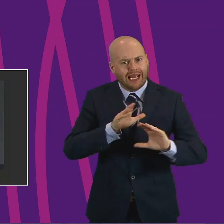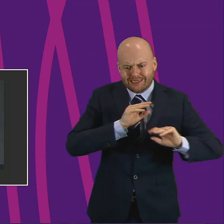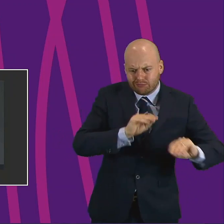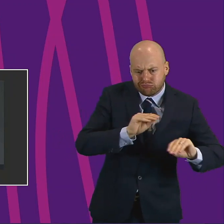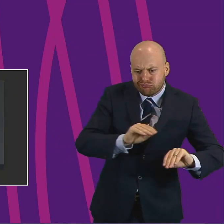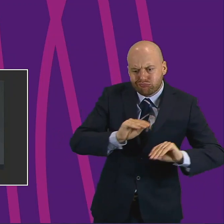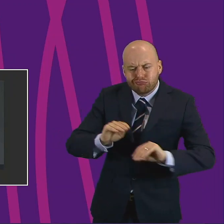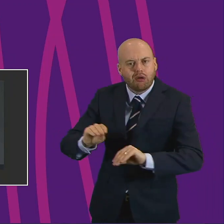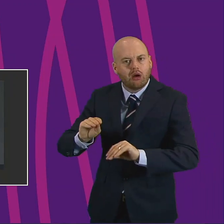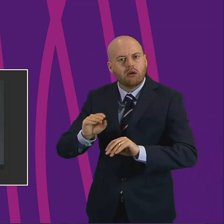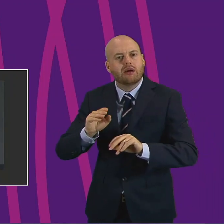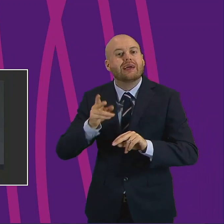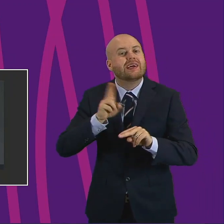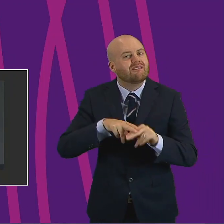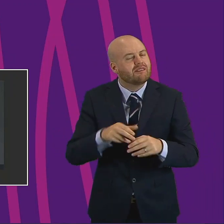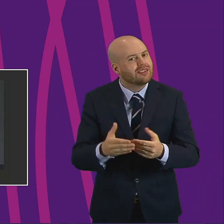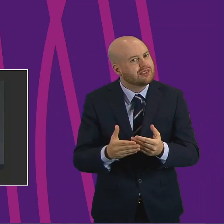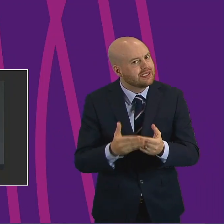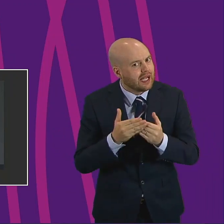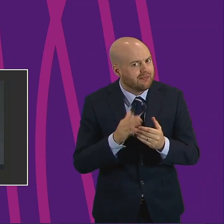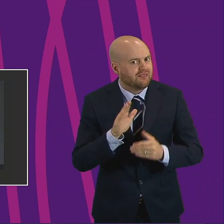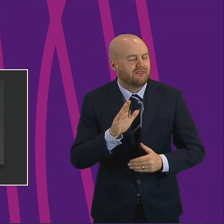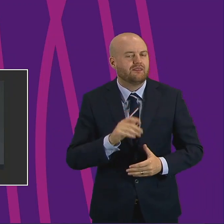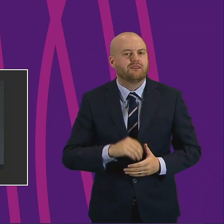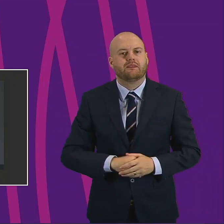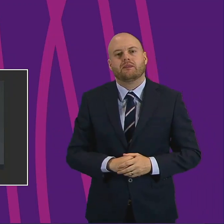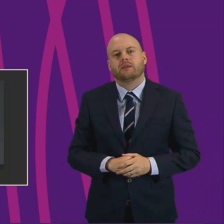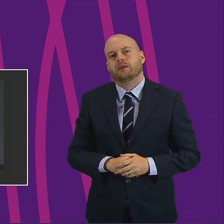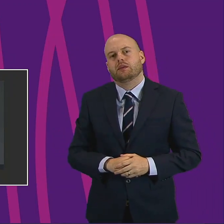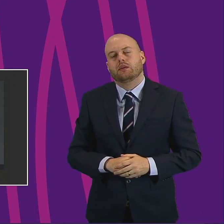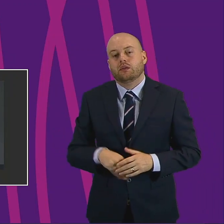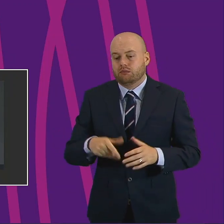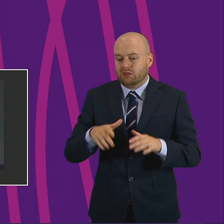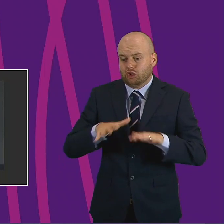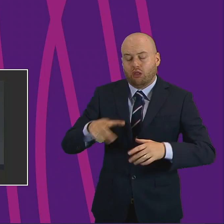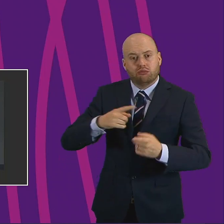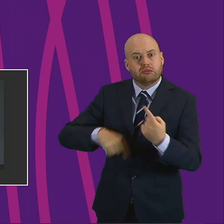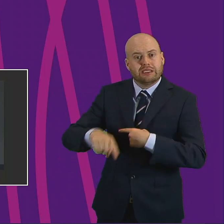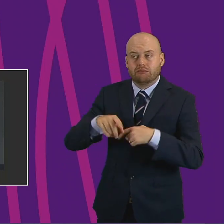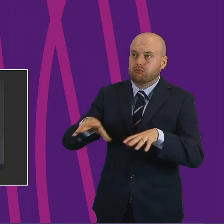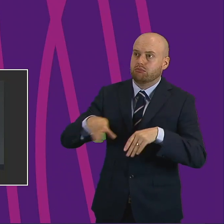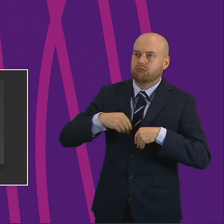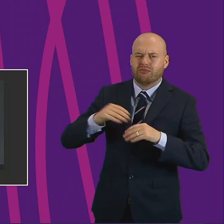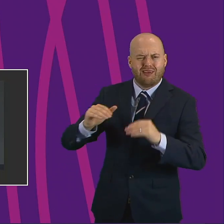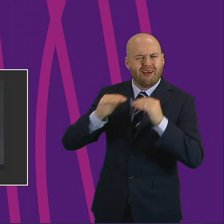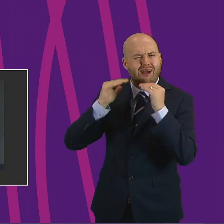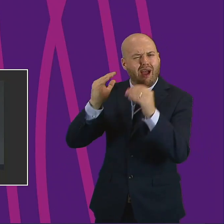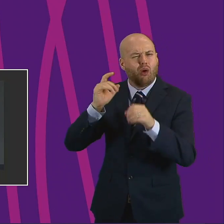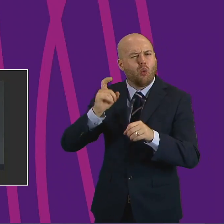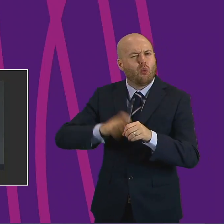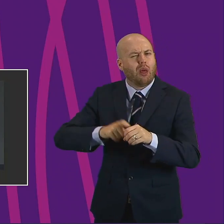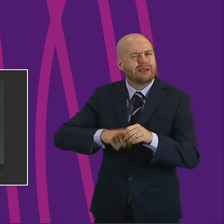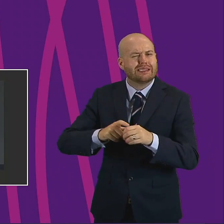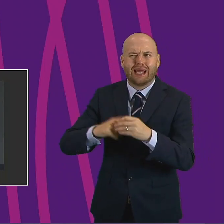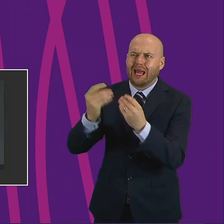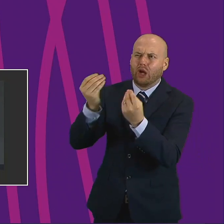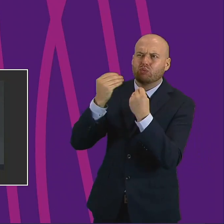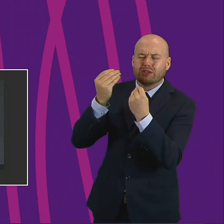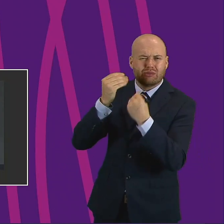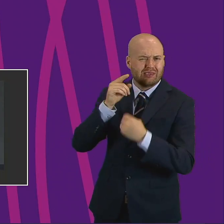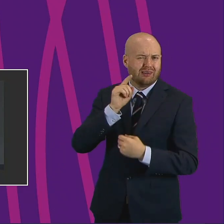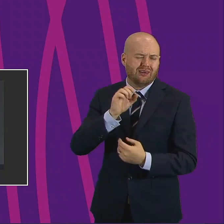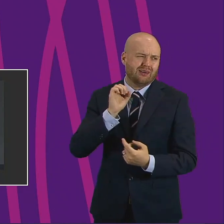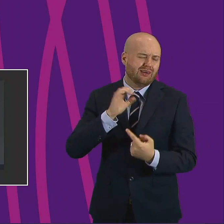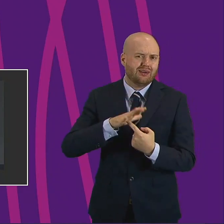so. Ensuring our children and young people have the highest quality education is of critical importance. To that end, our regular 3